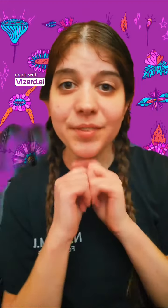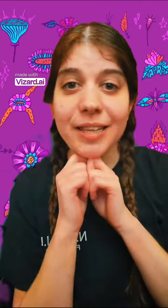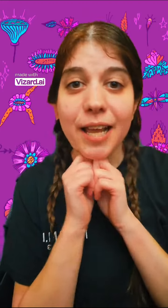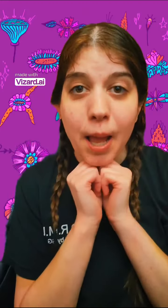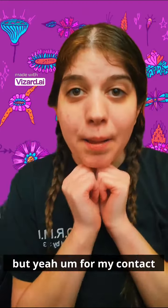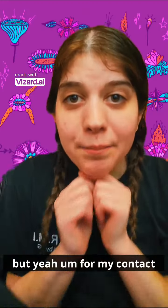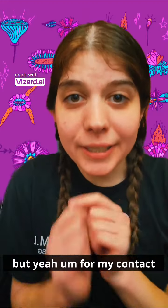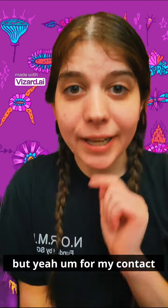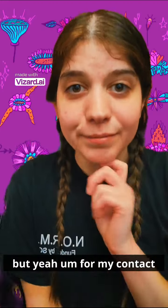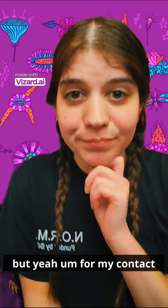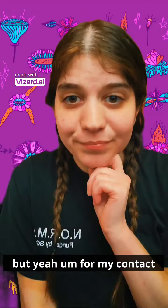But yeah.